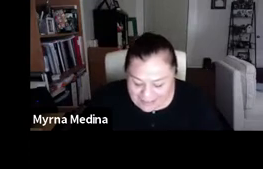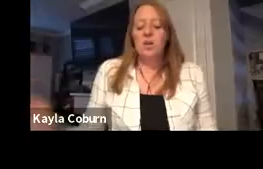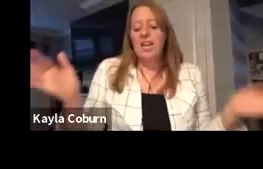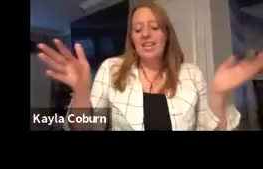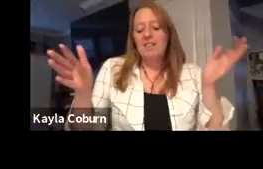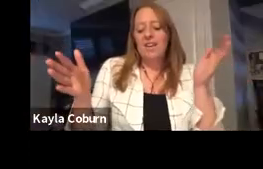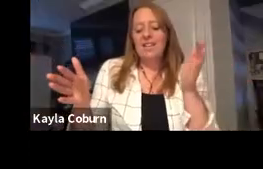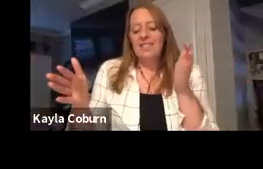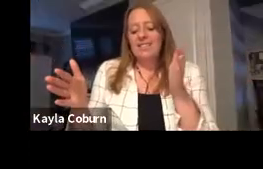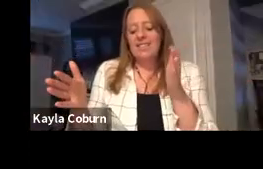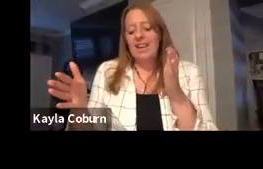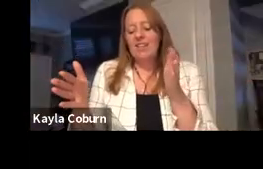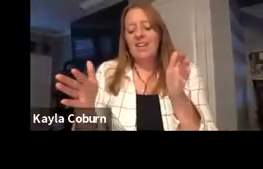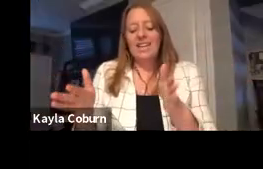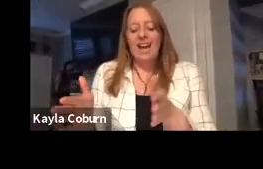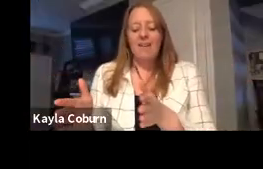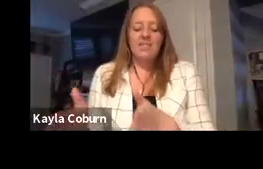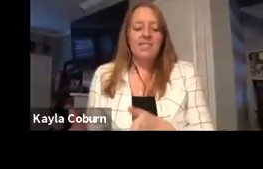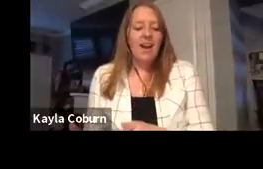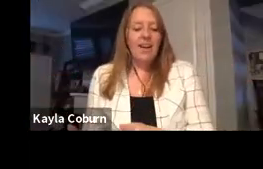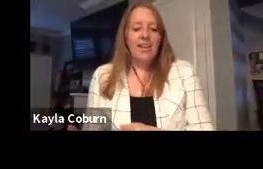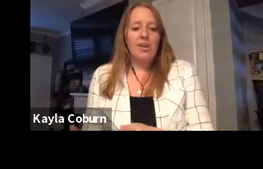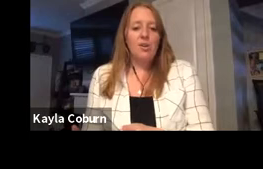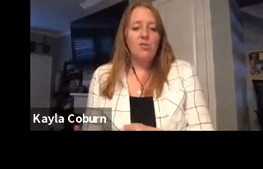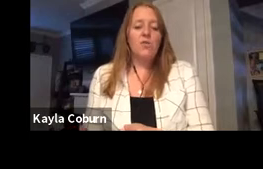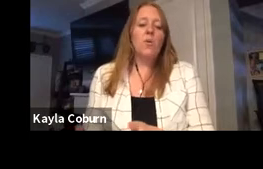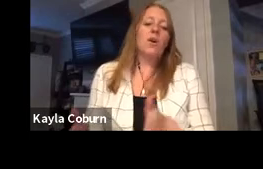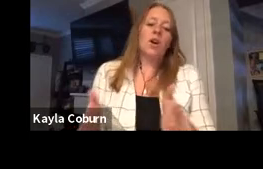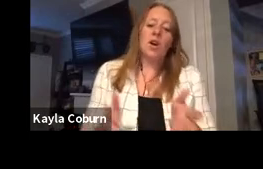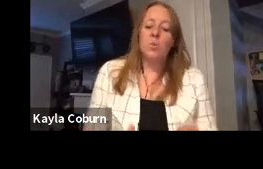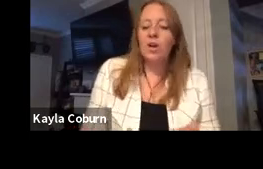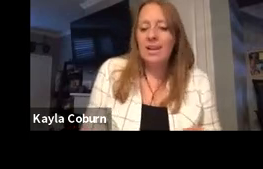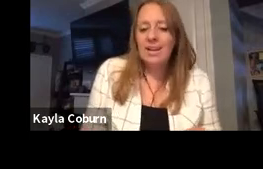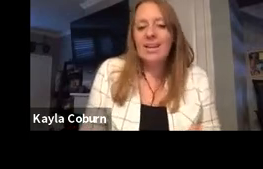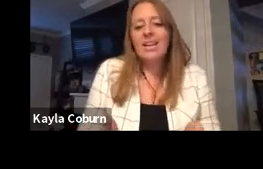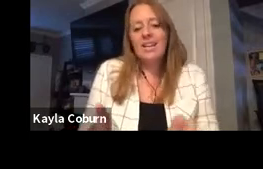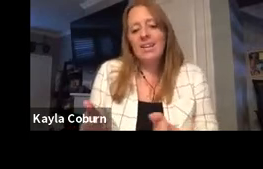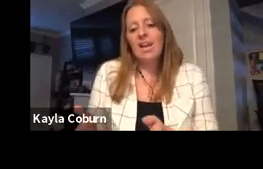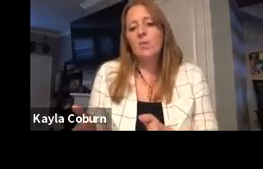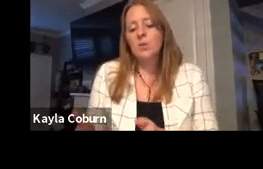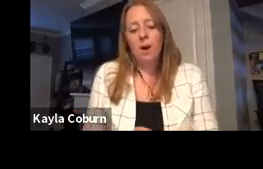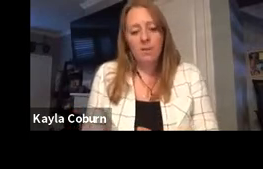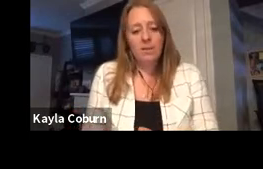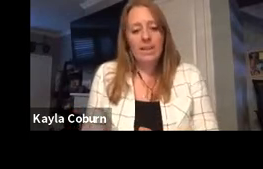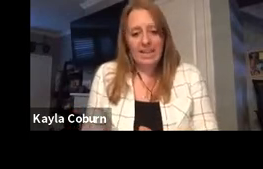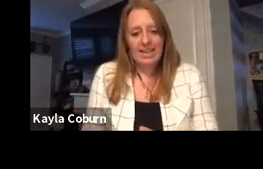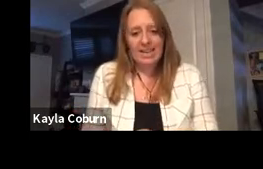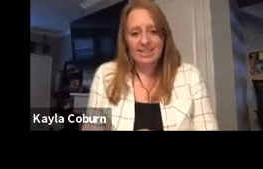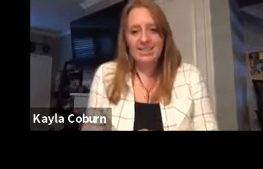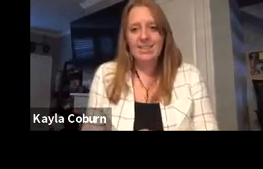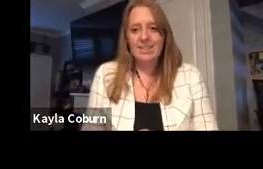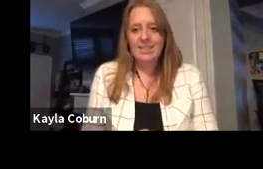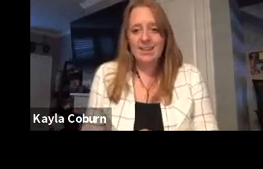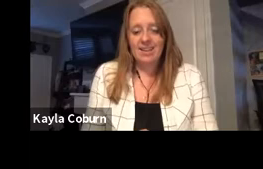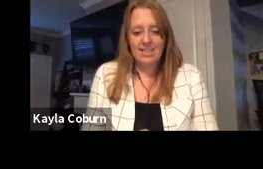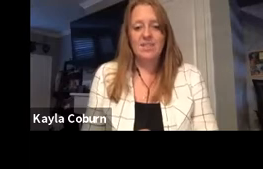And so then if he didn't have a sign for a word he needed, it was probably in